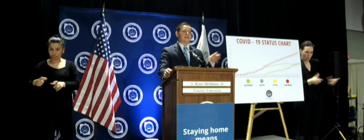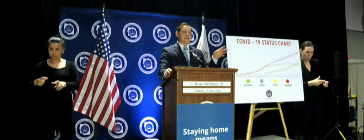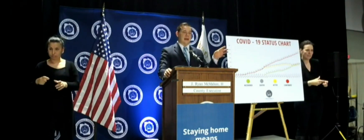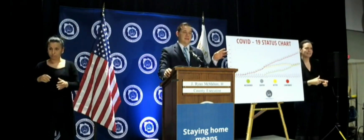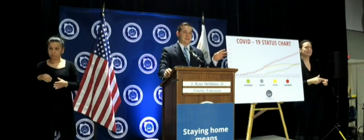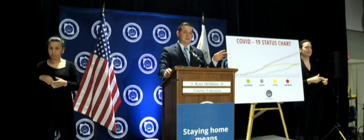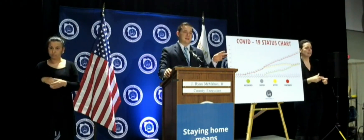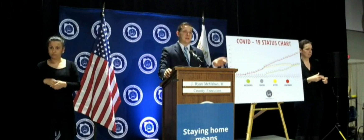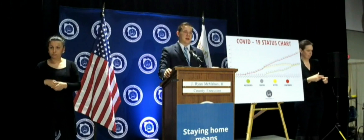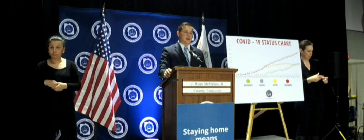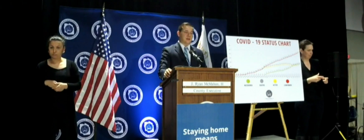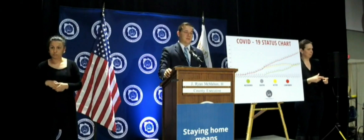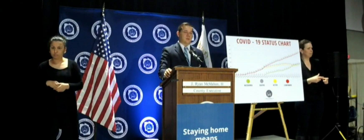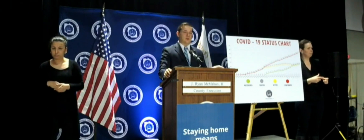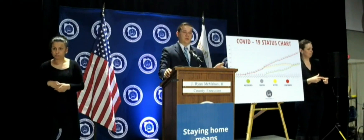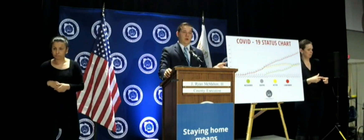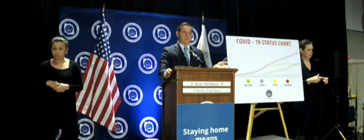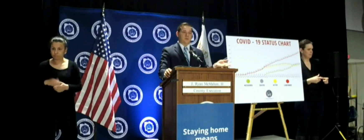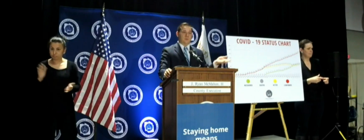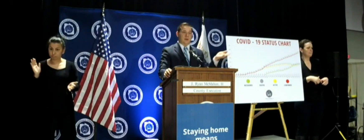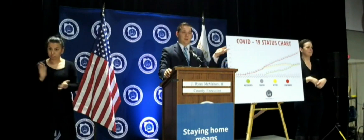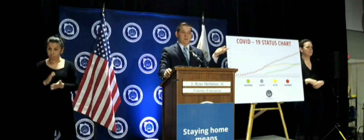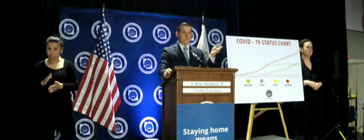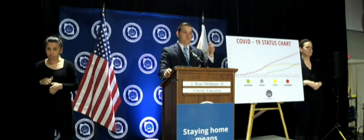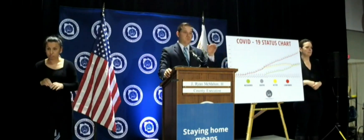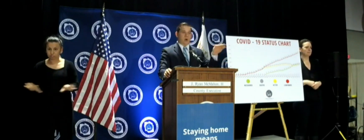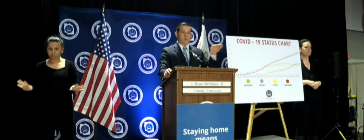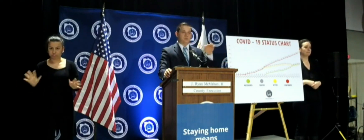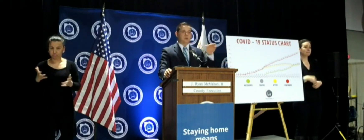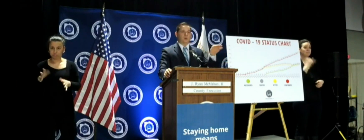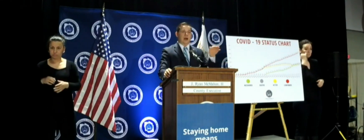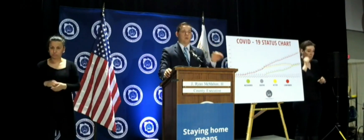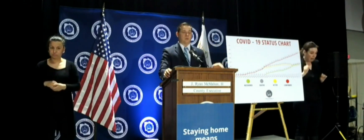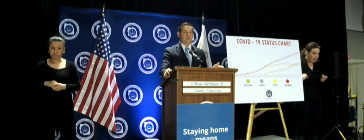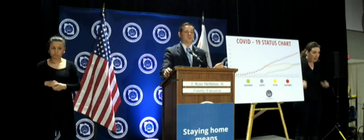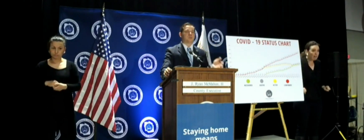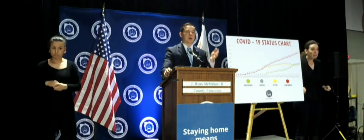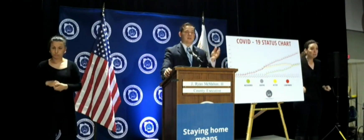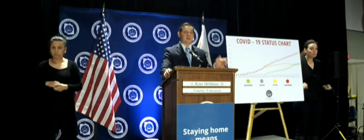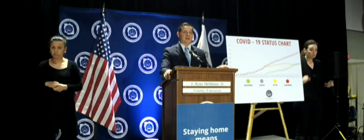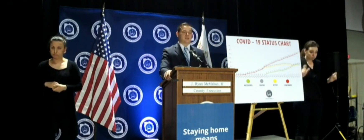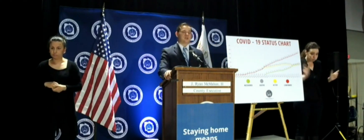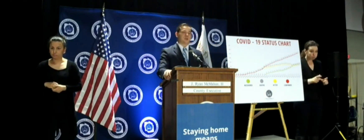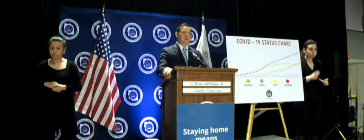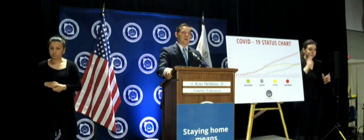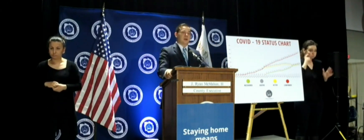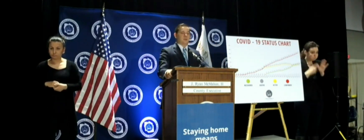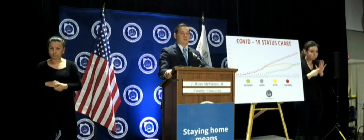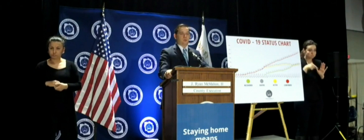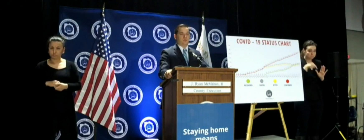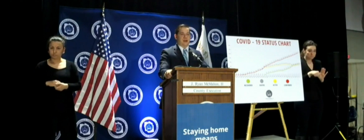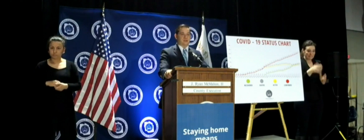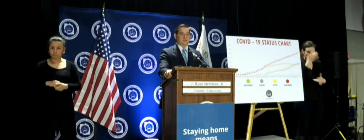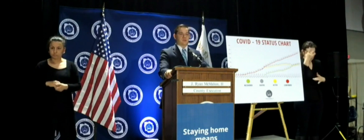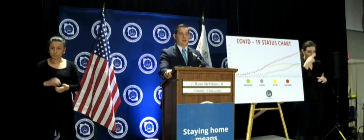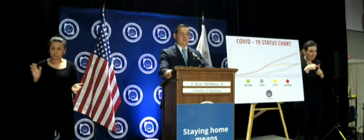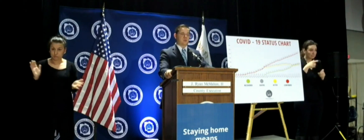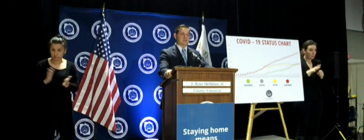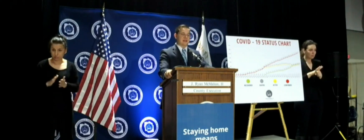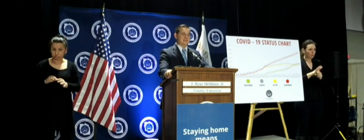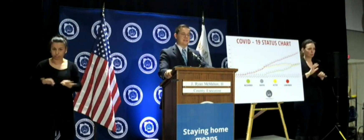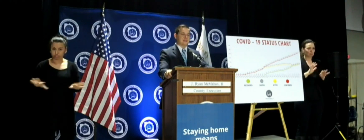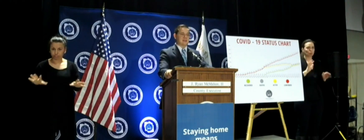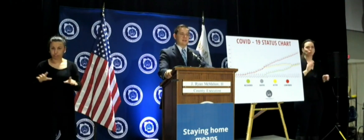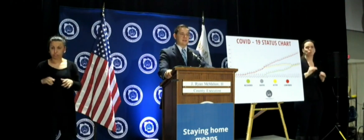spread is less, even though your numbers may always be around, but the spread is less because you're able to move faster. So I